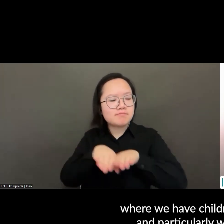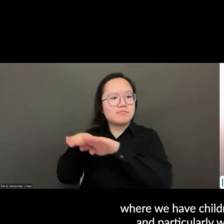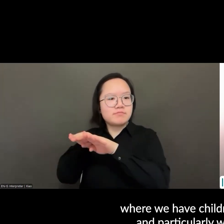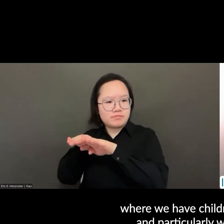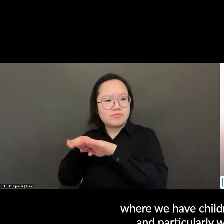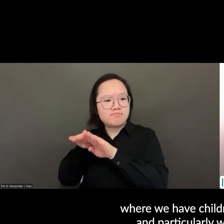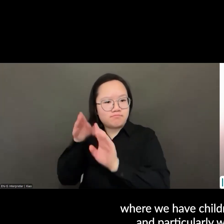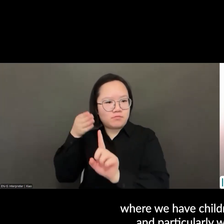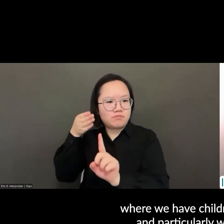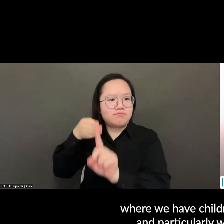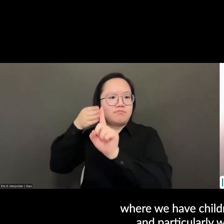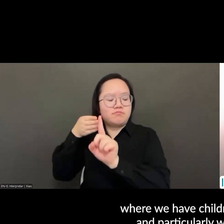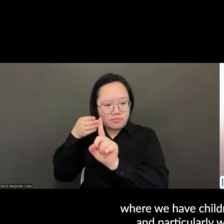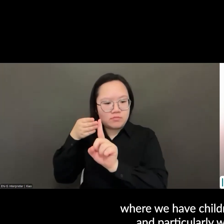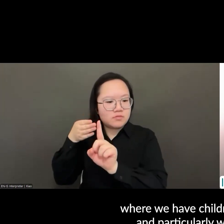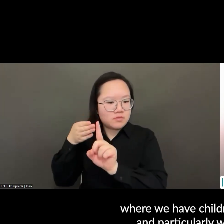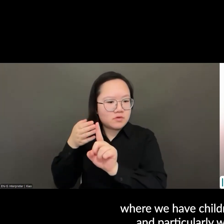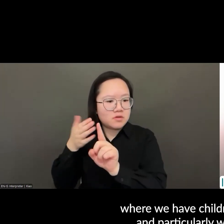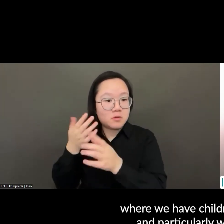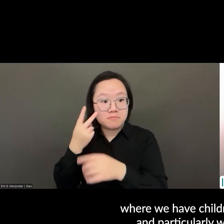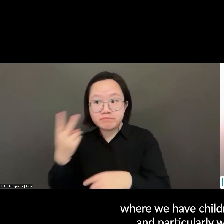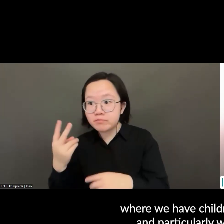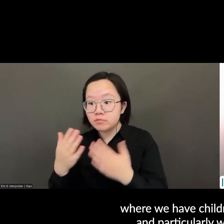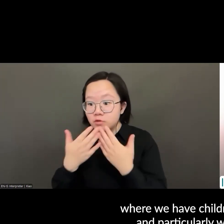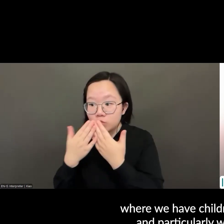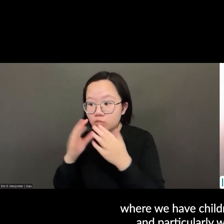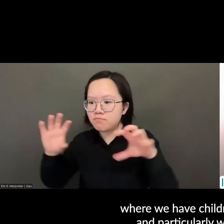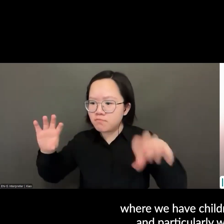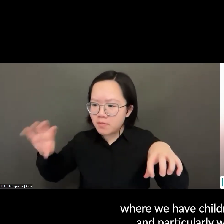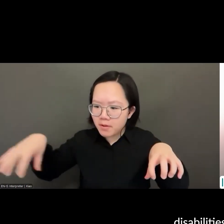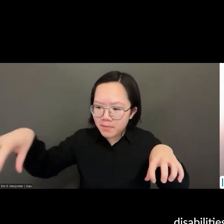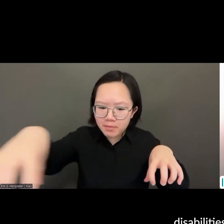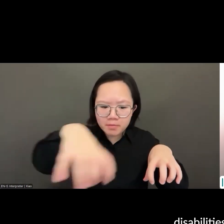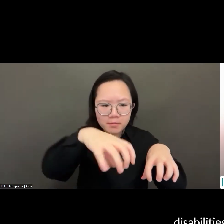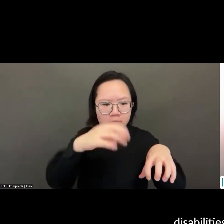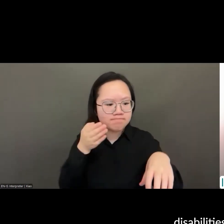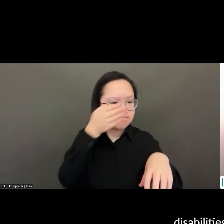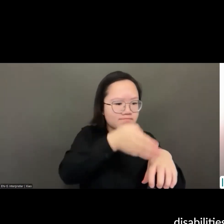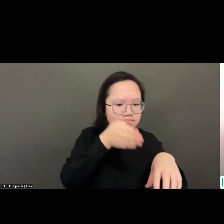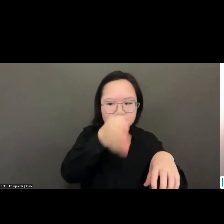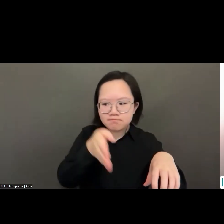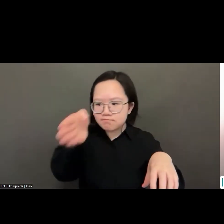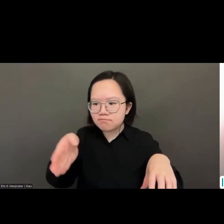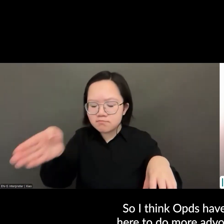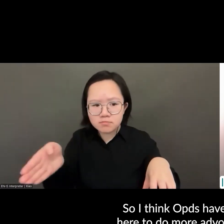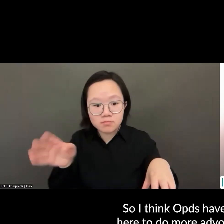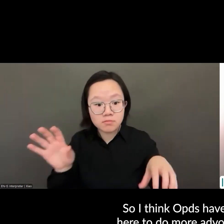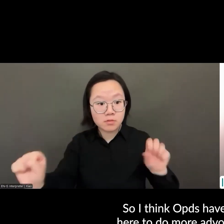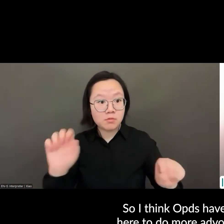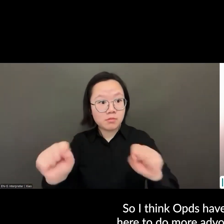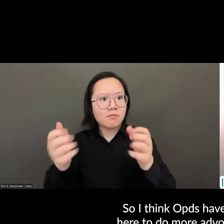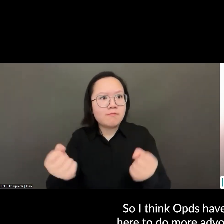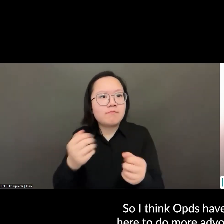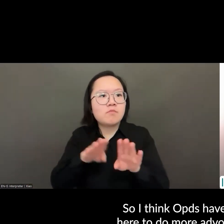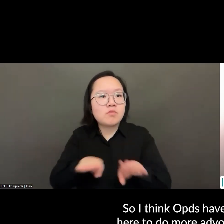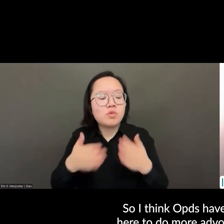those support in those schools where we have children with disabilities, and particularly with the complex disabilities as well. So I think